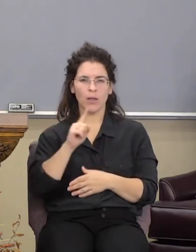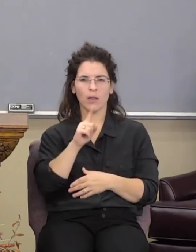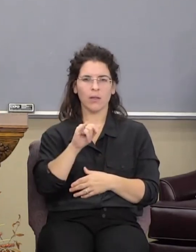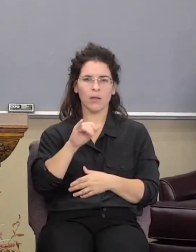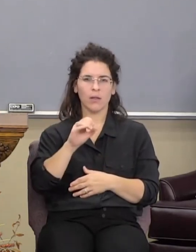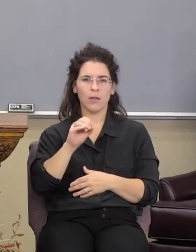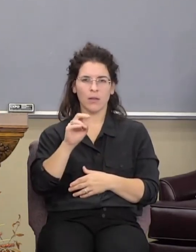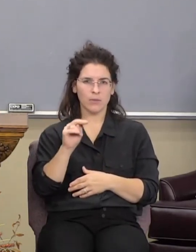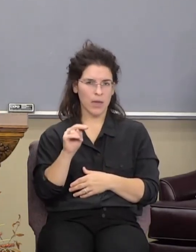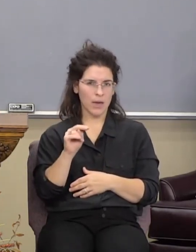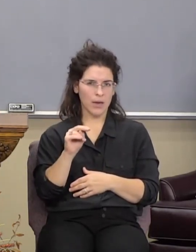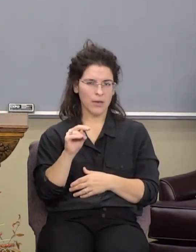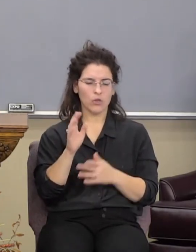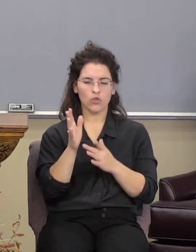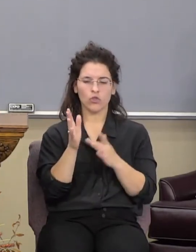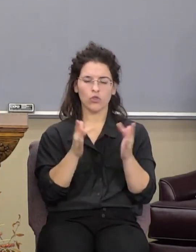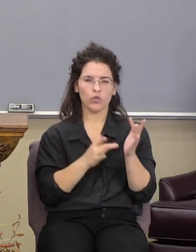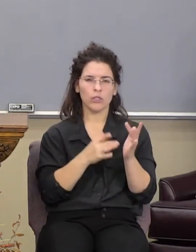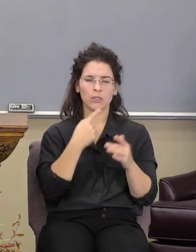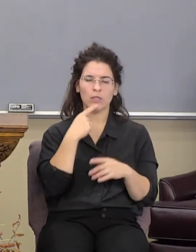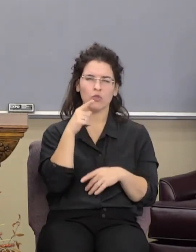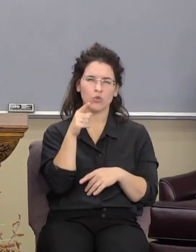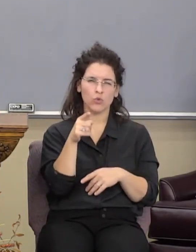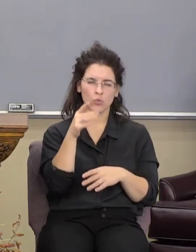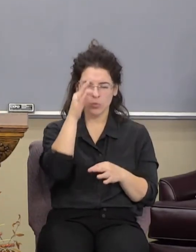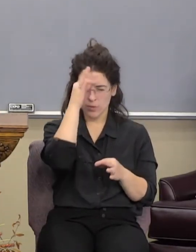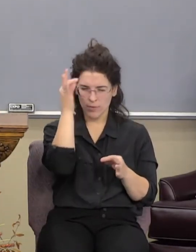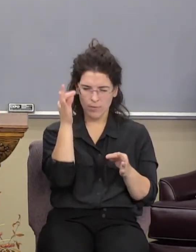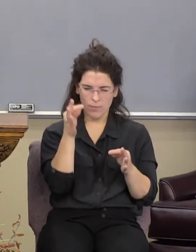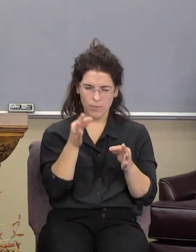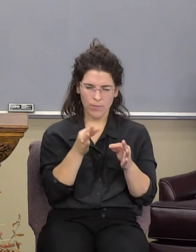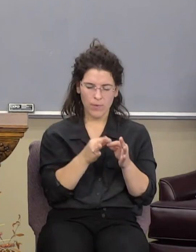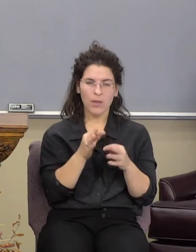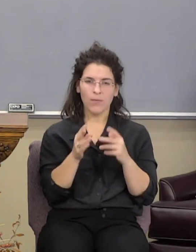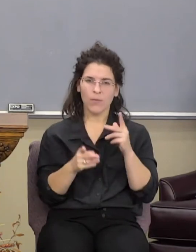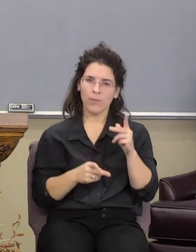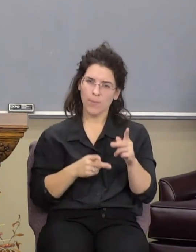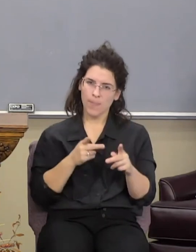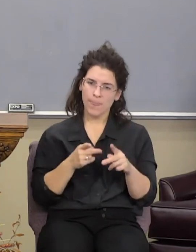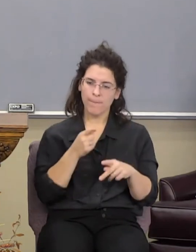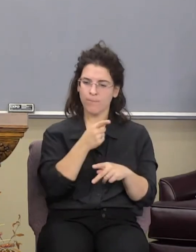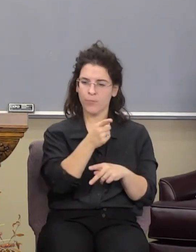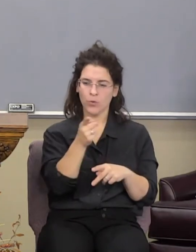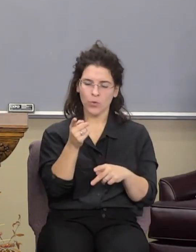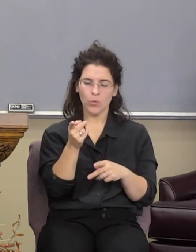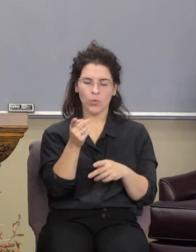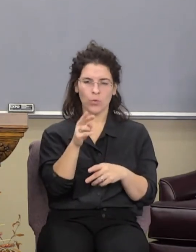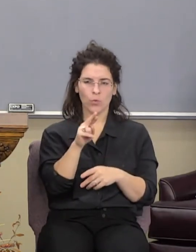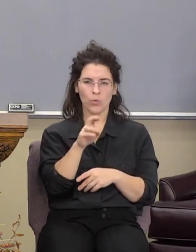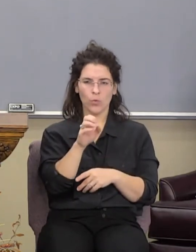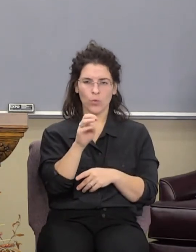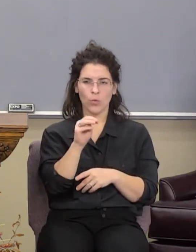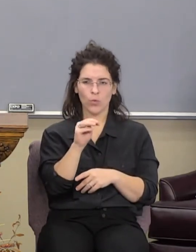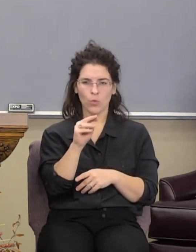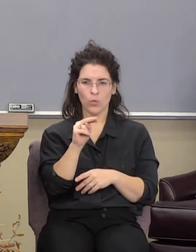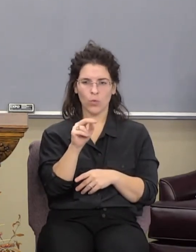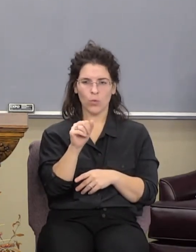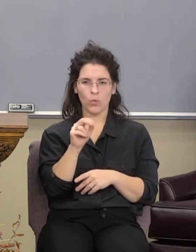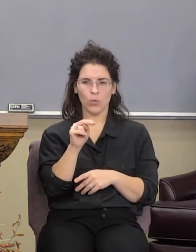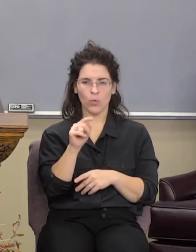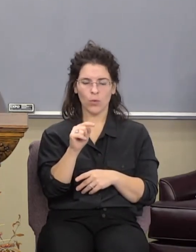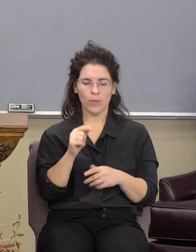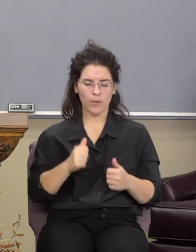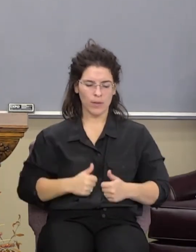Jesus says, you faithful people, you the remnant that survive and endure